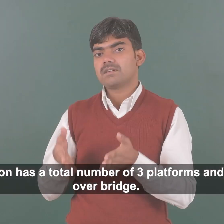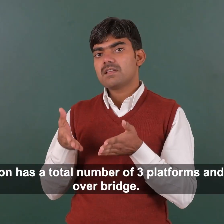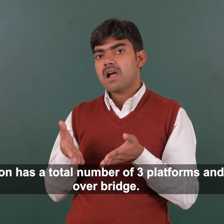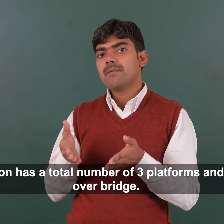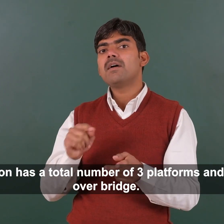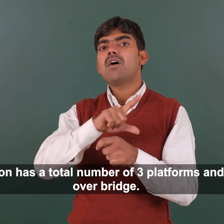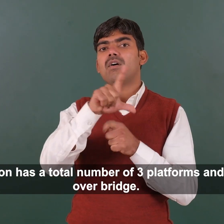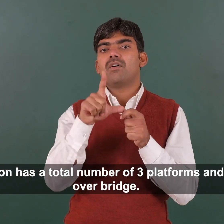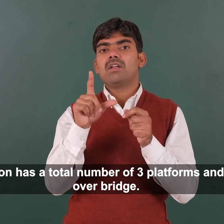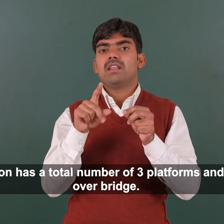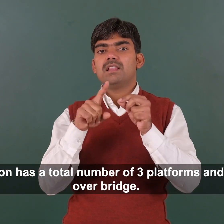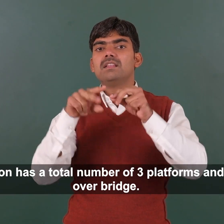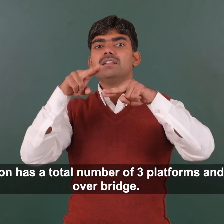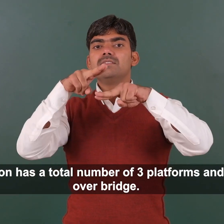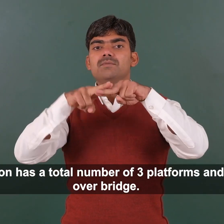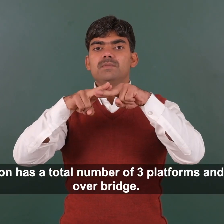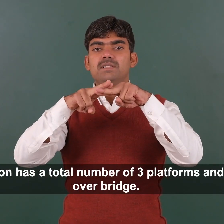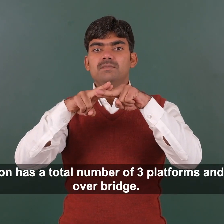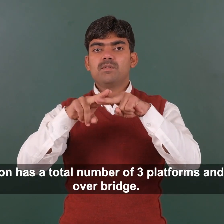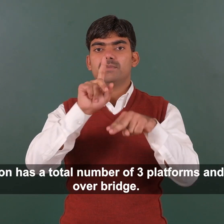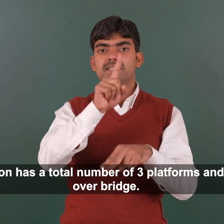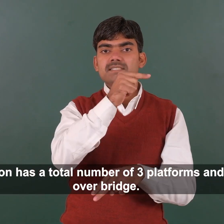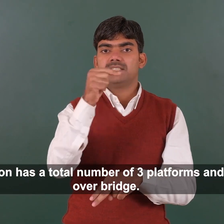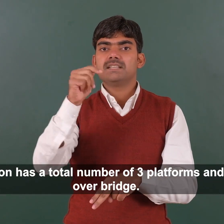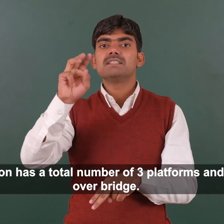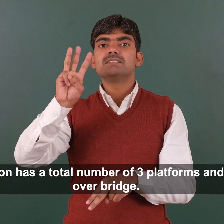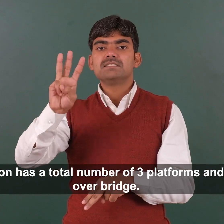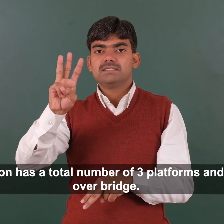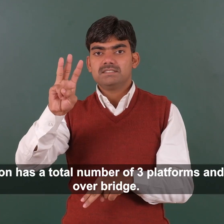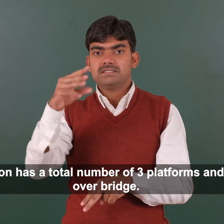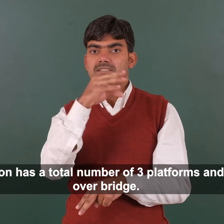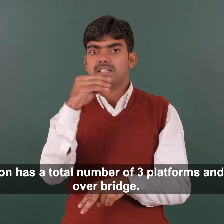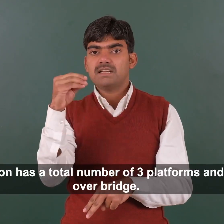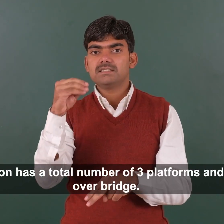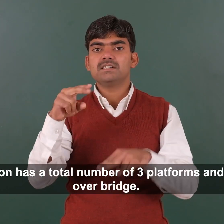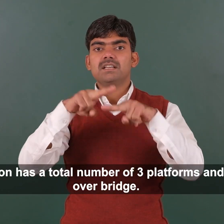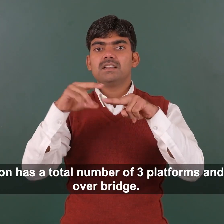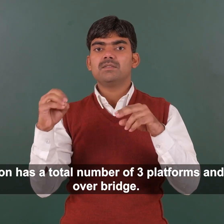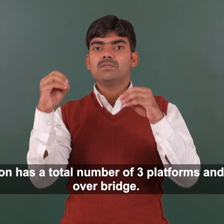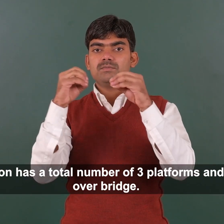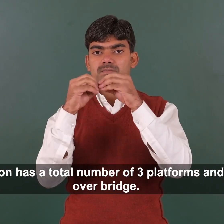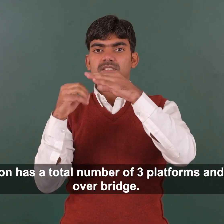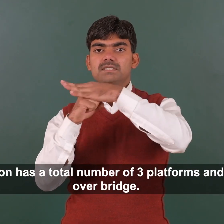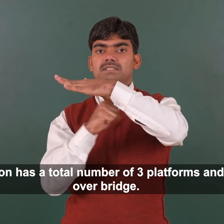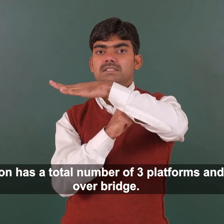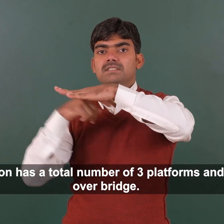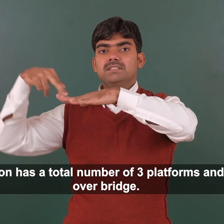The station has a total number of 3 platforms and 1 footover